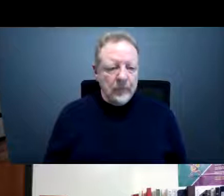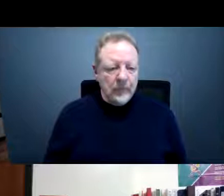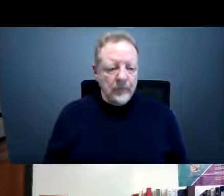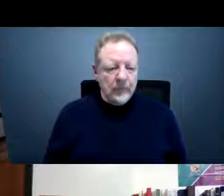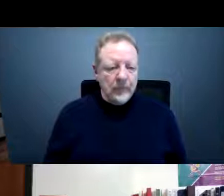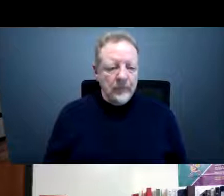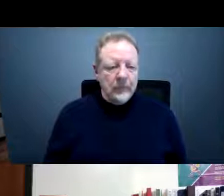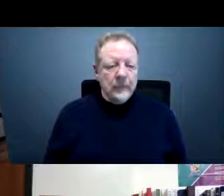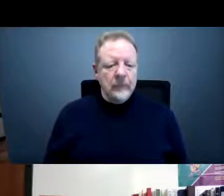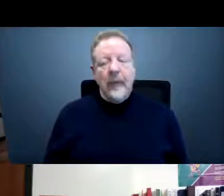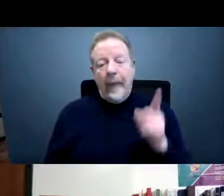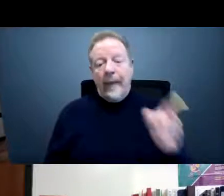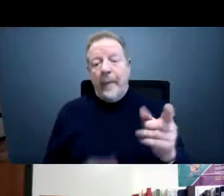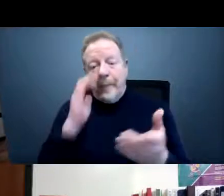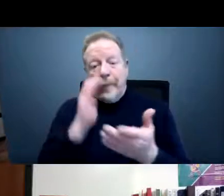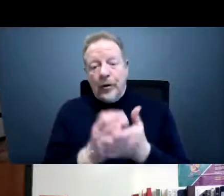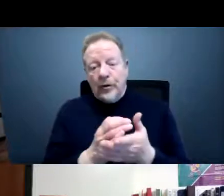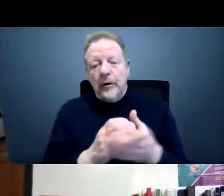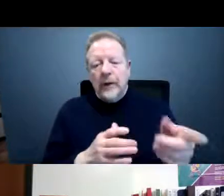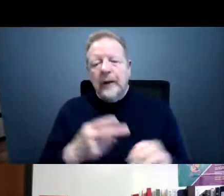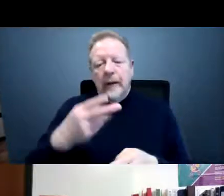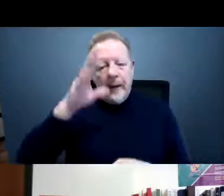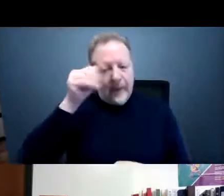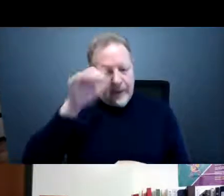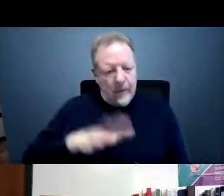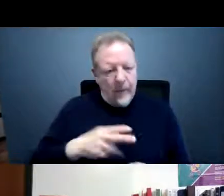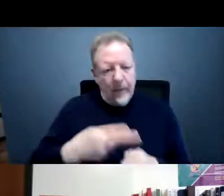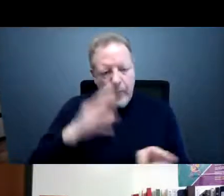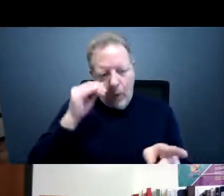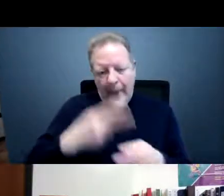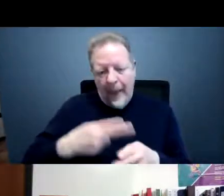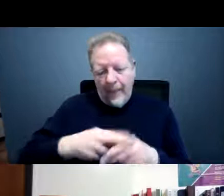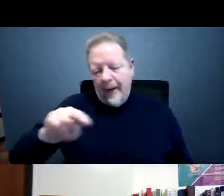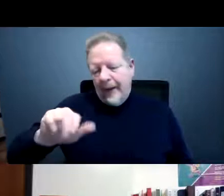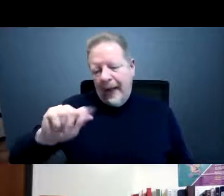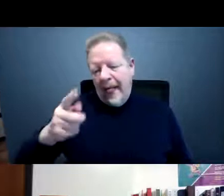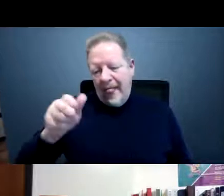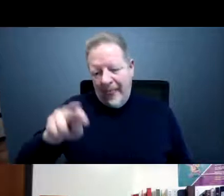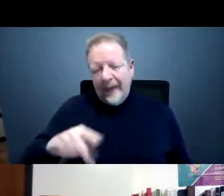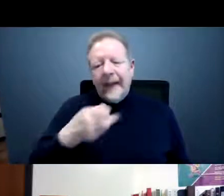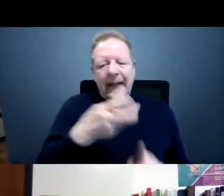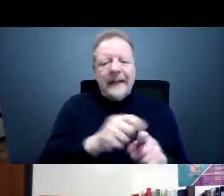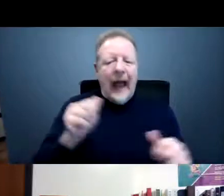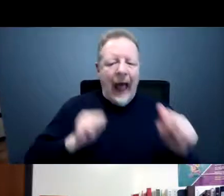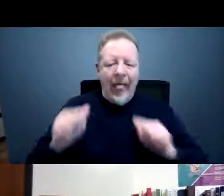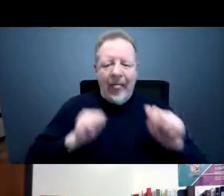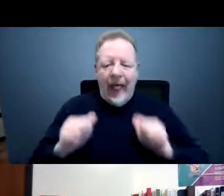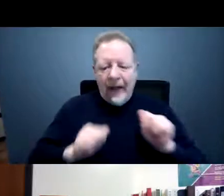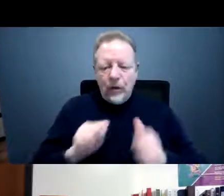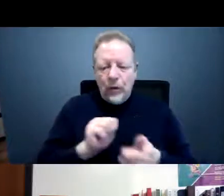Now this is Nathan. He is our athletic director here. And I asked him to